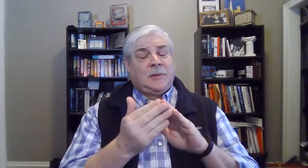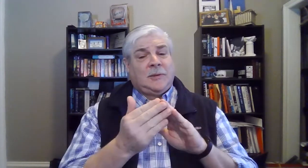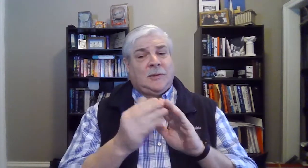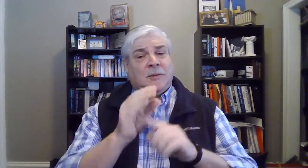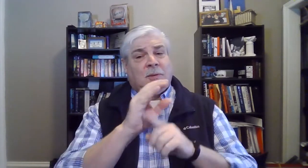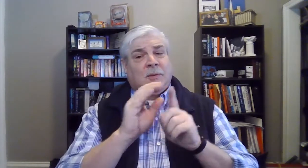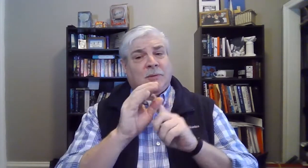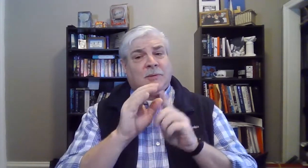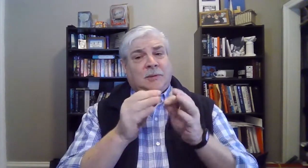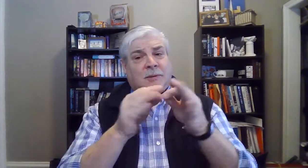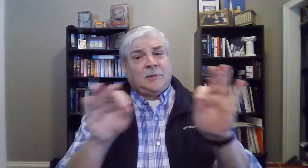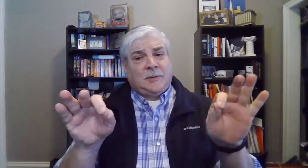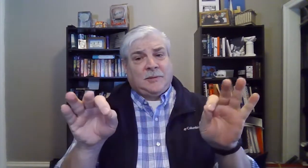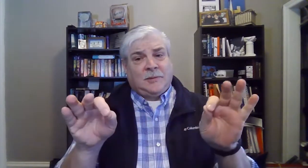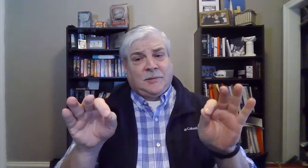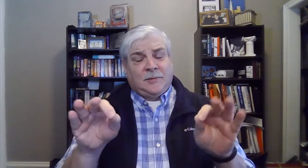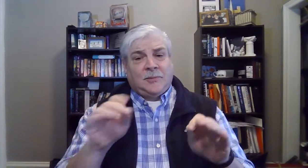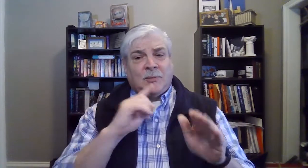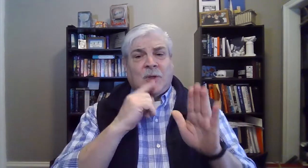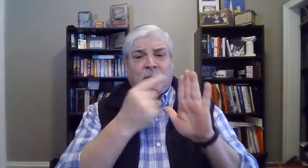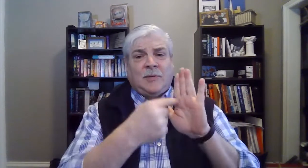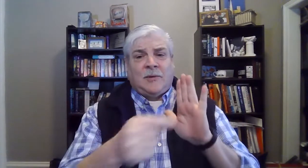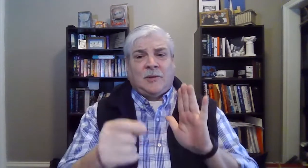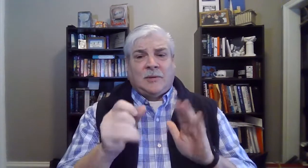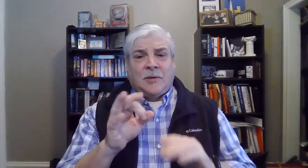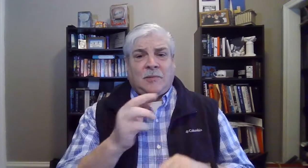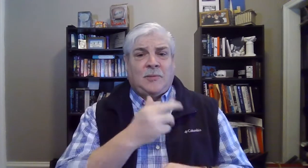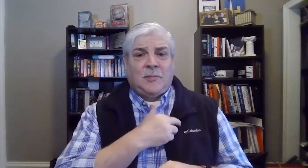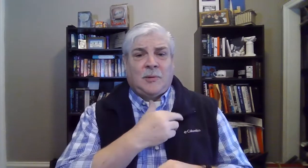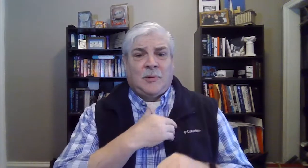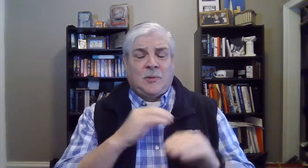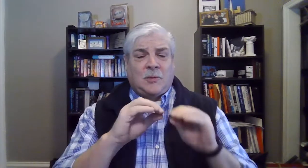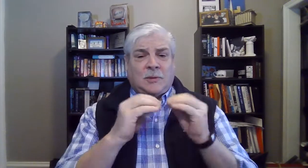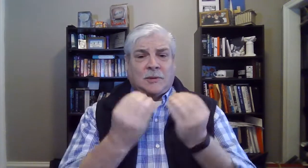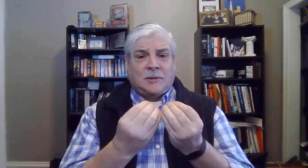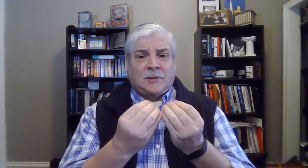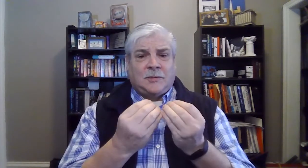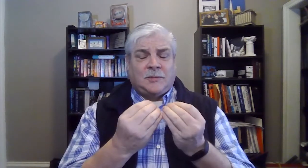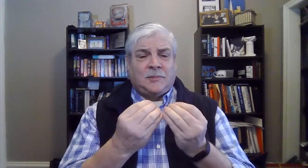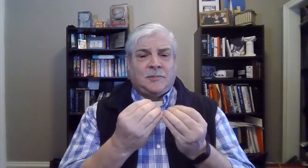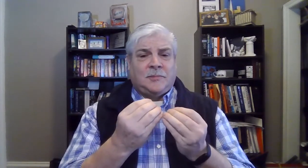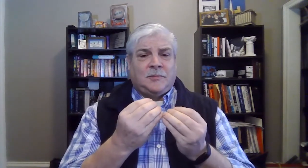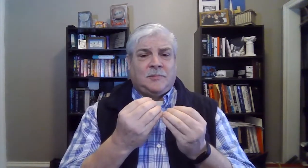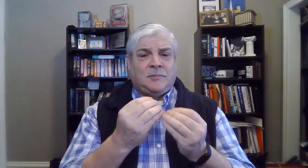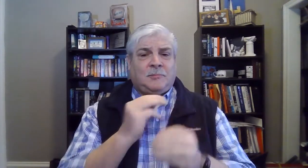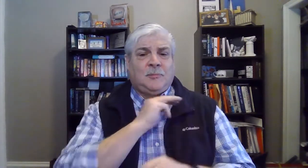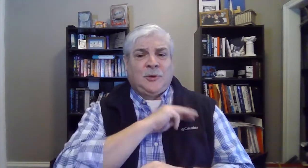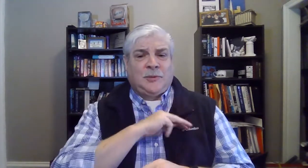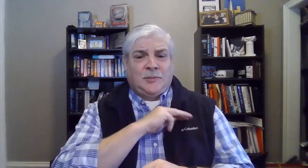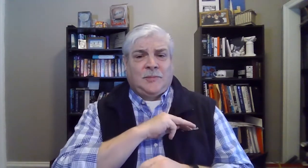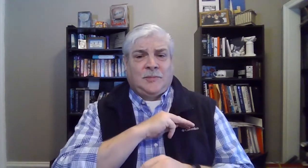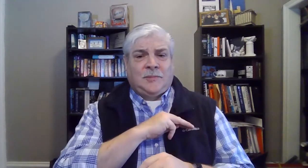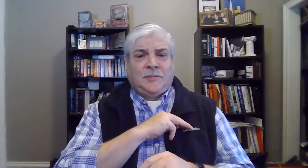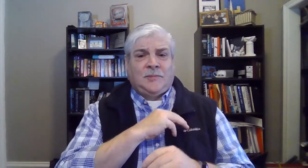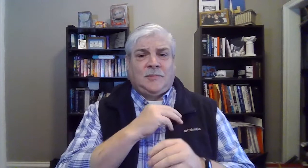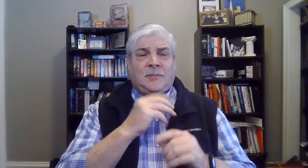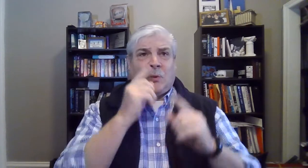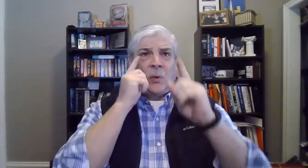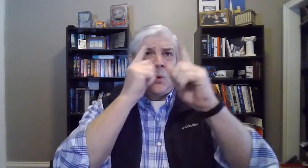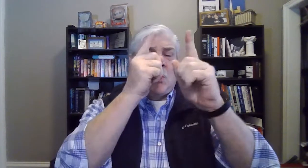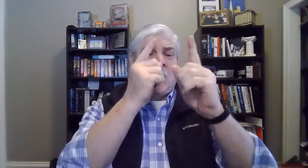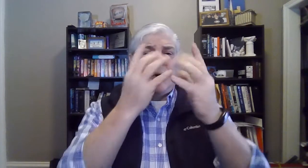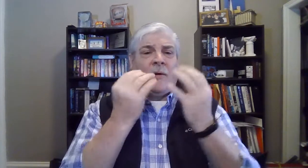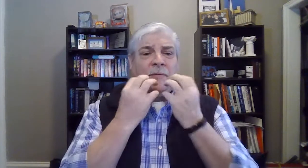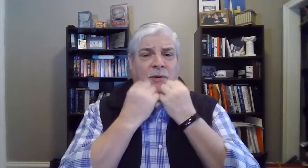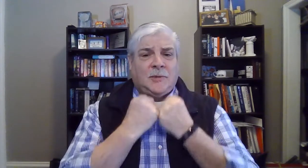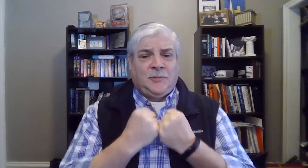People, community, culture, and language is a reflection of the Rumball organization, mission,